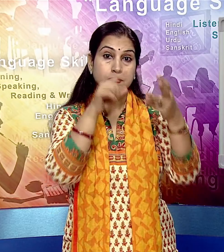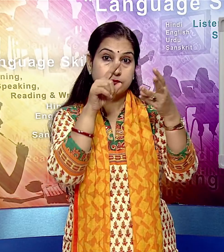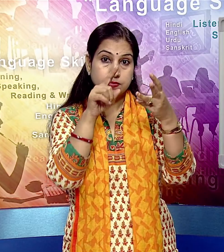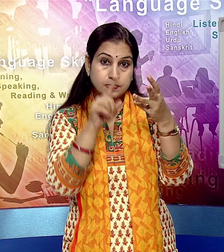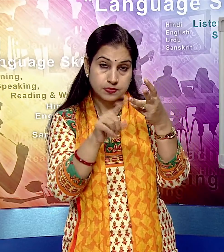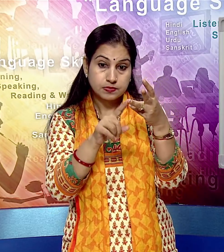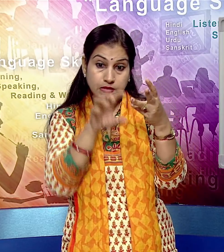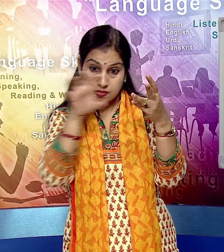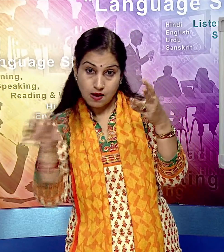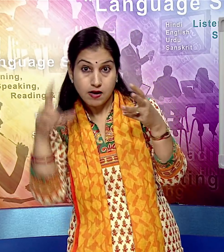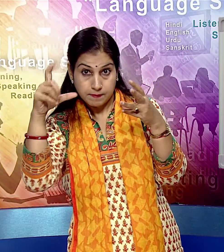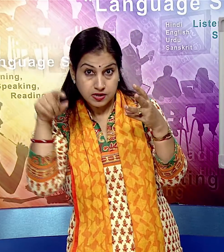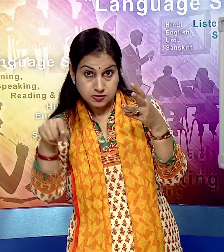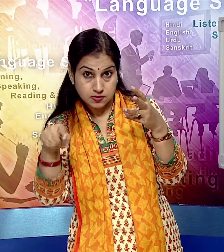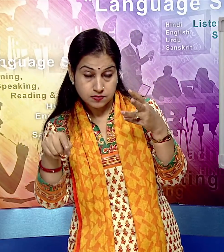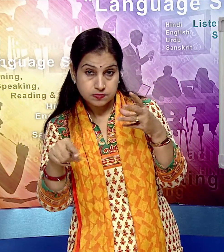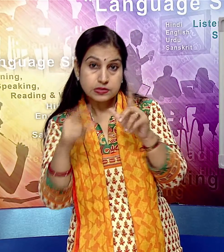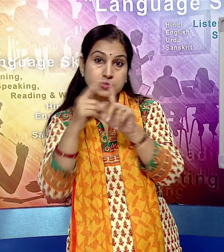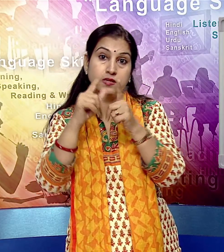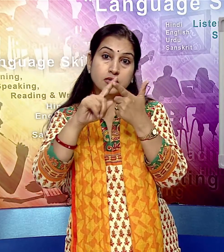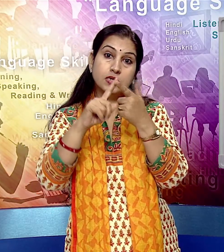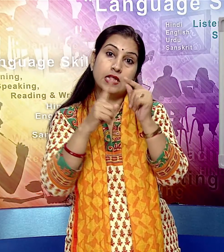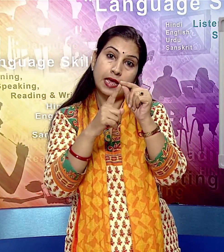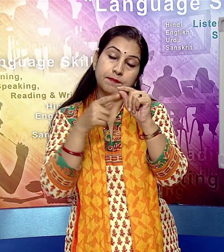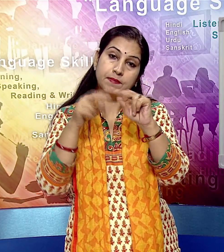The third picture is of deep frying.